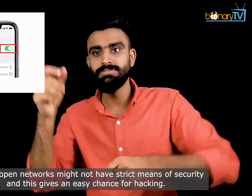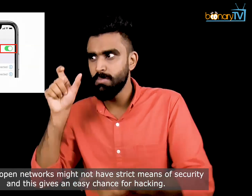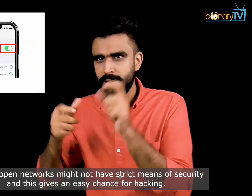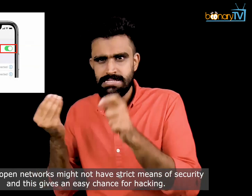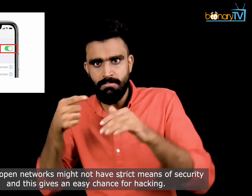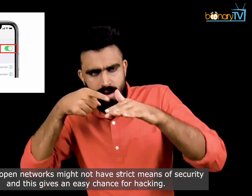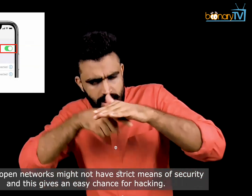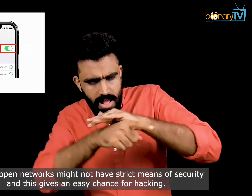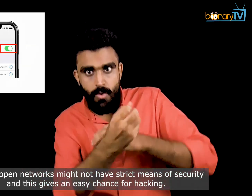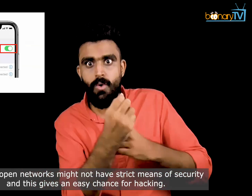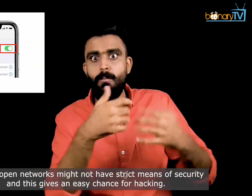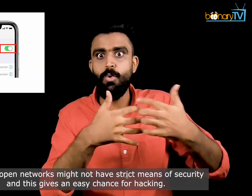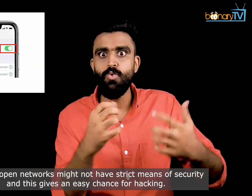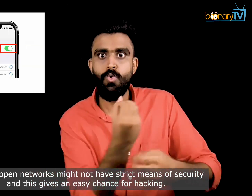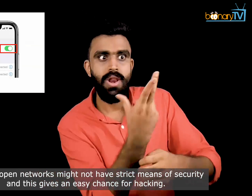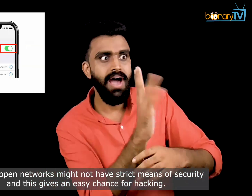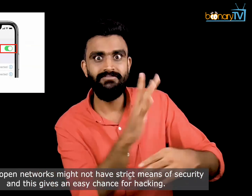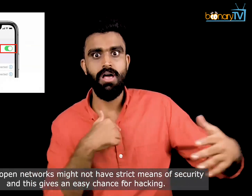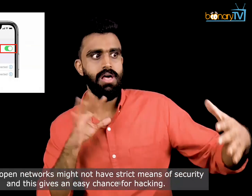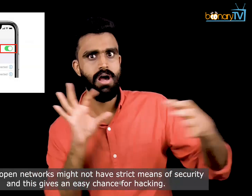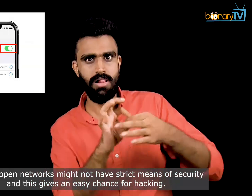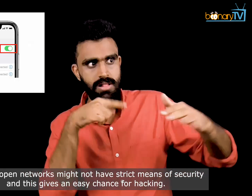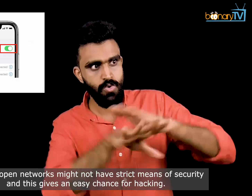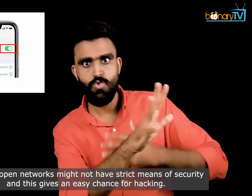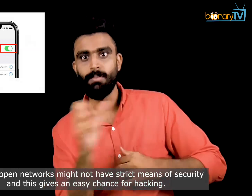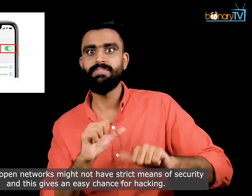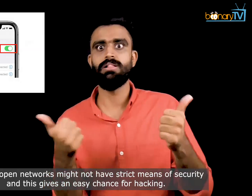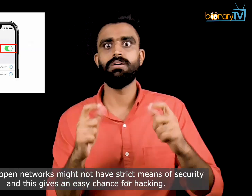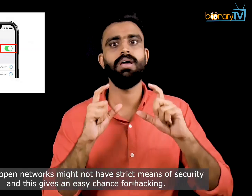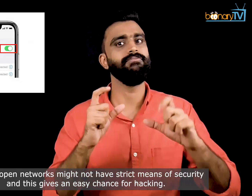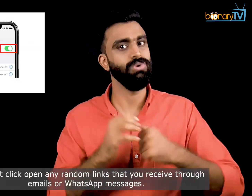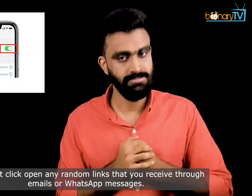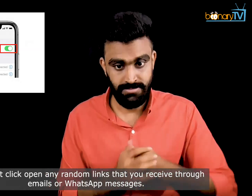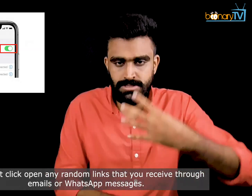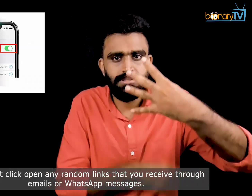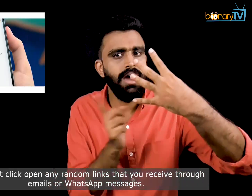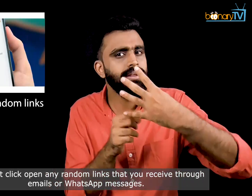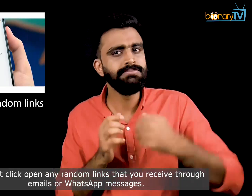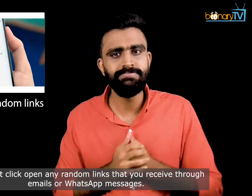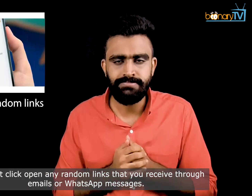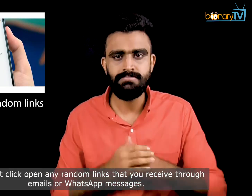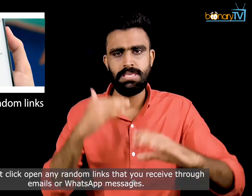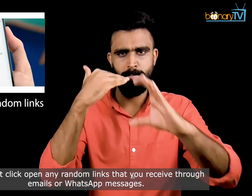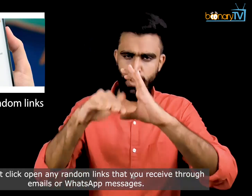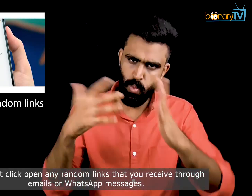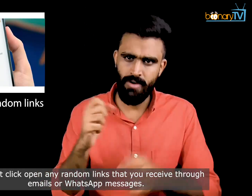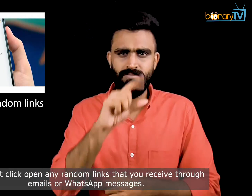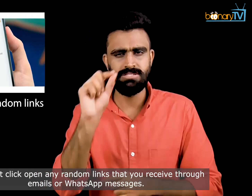security, and this gives an easy chance for hacking. Number 4. Do not click open